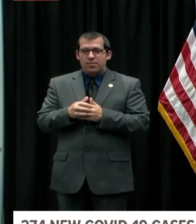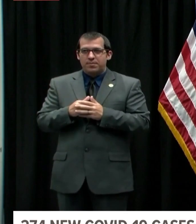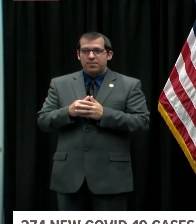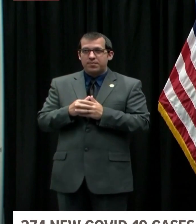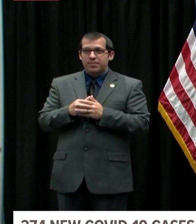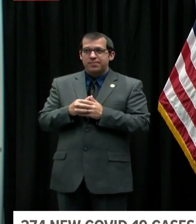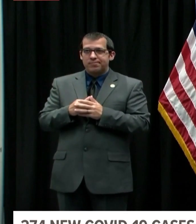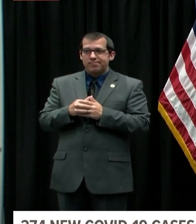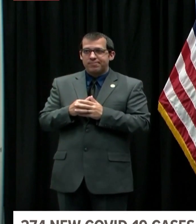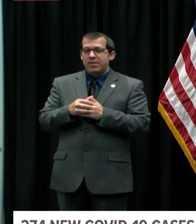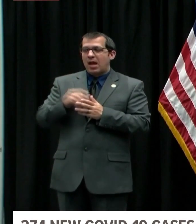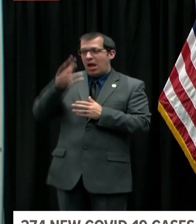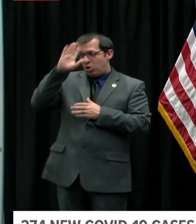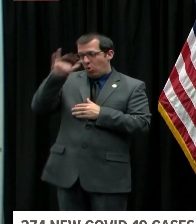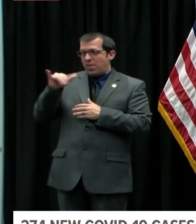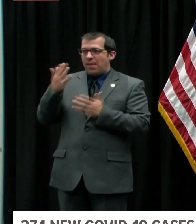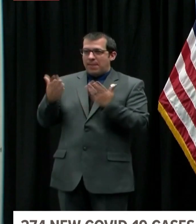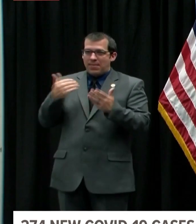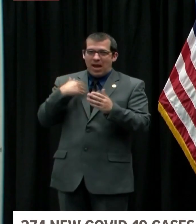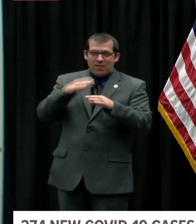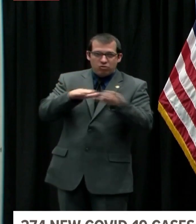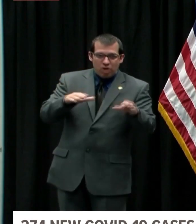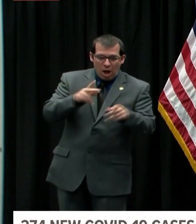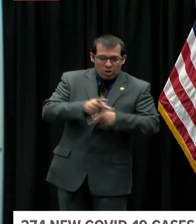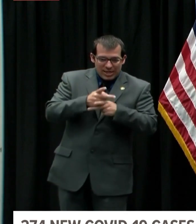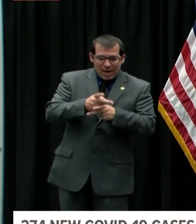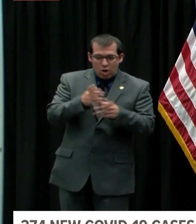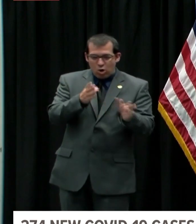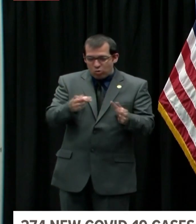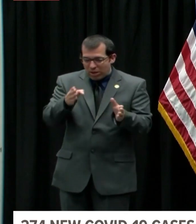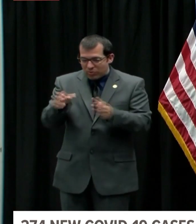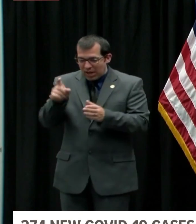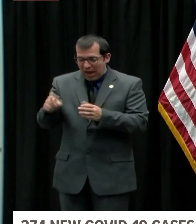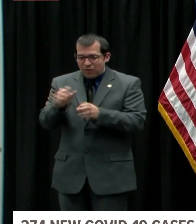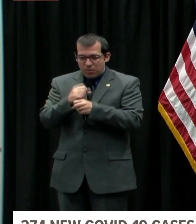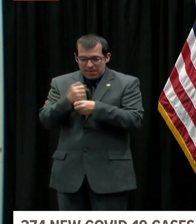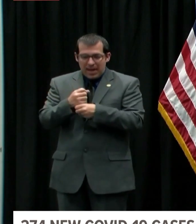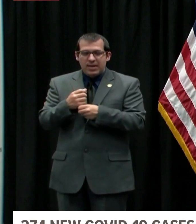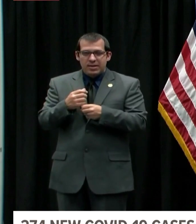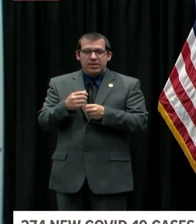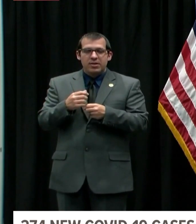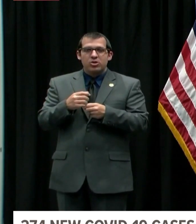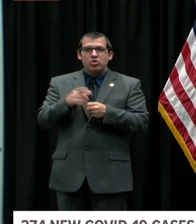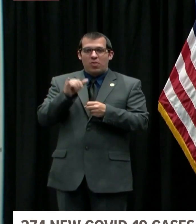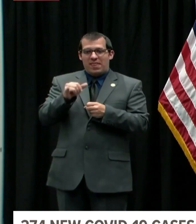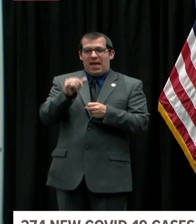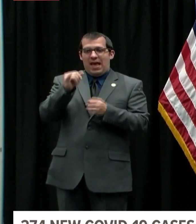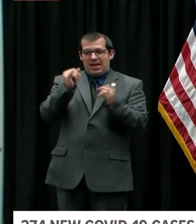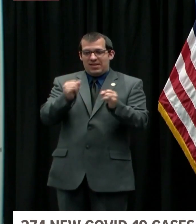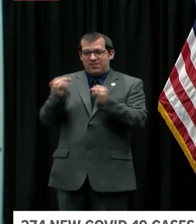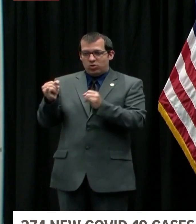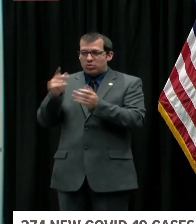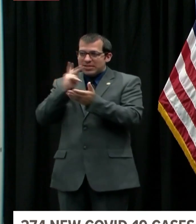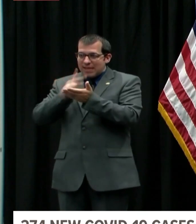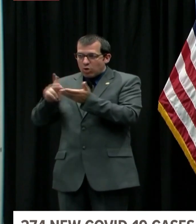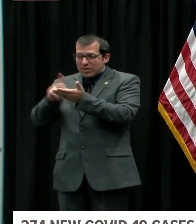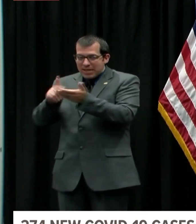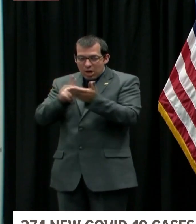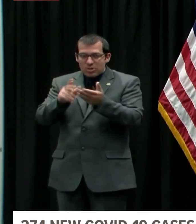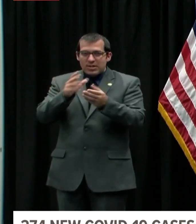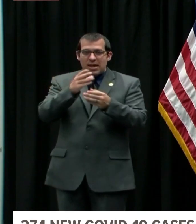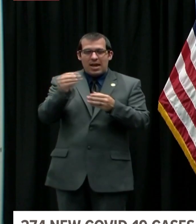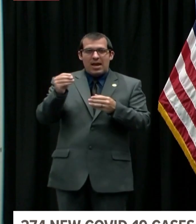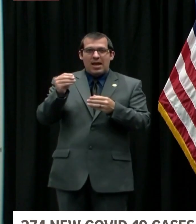that might be child care arrangements that have to be made. And so, the individual secretaries and